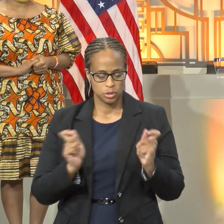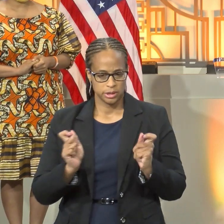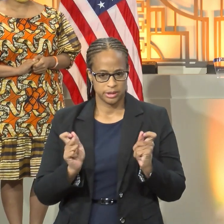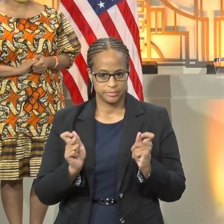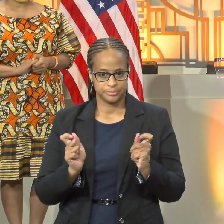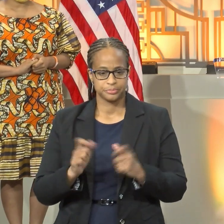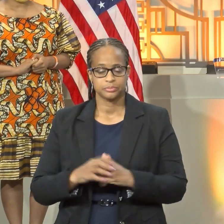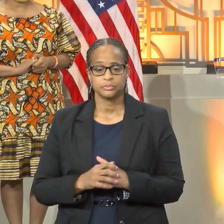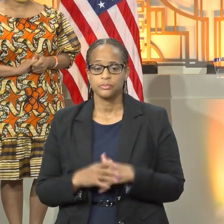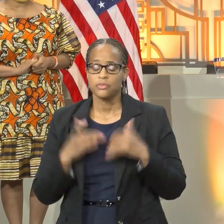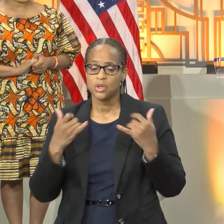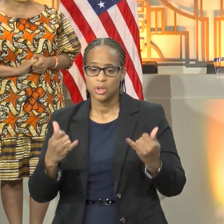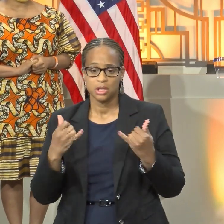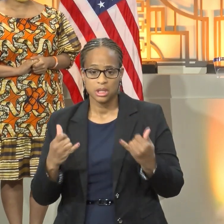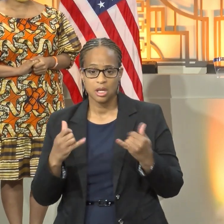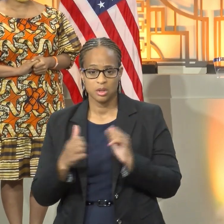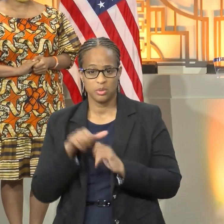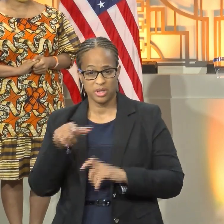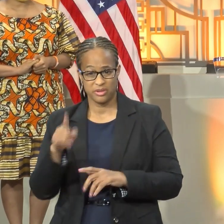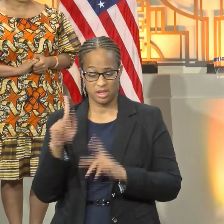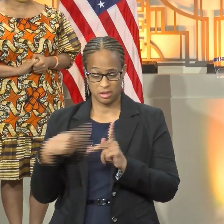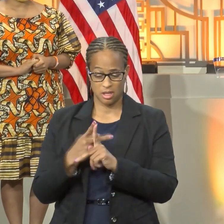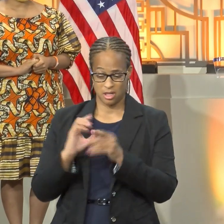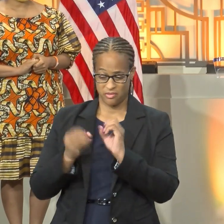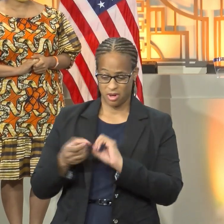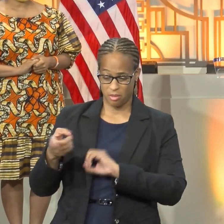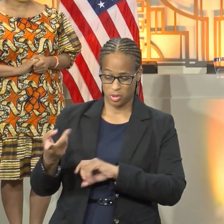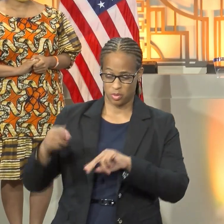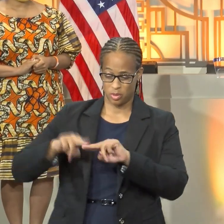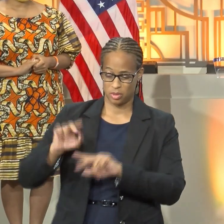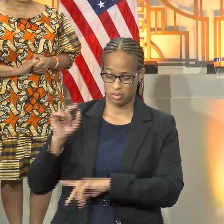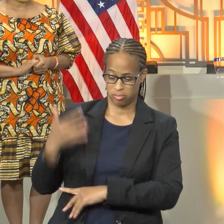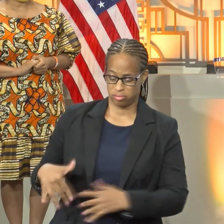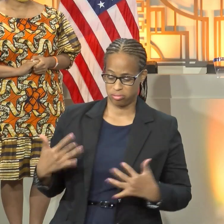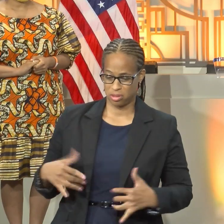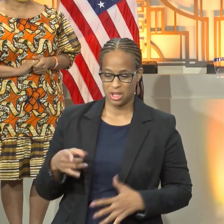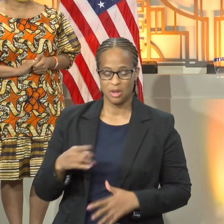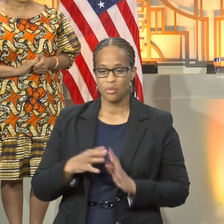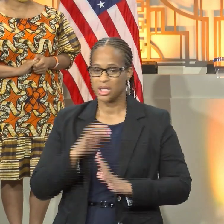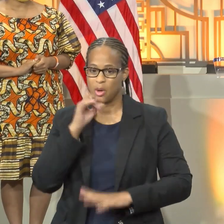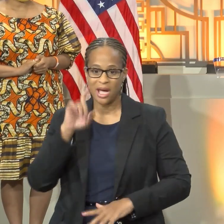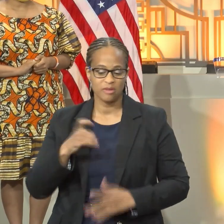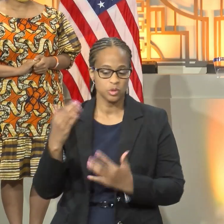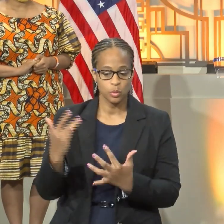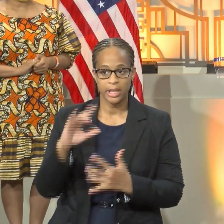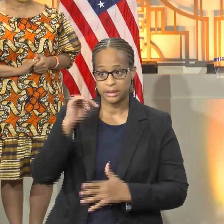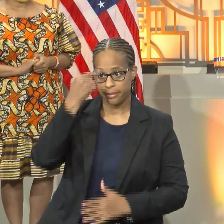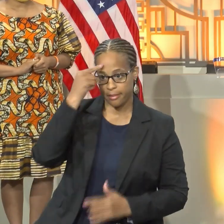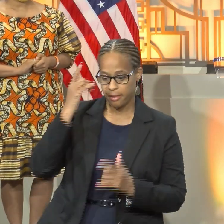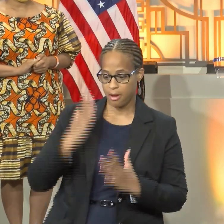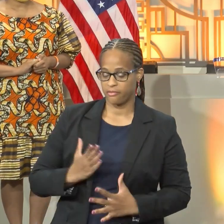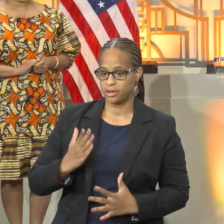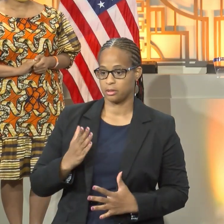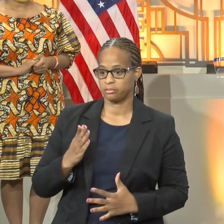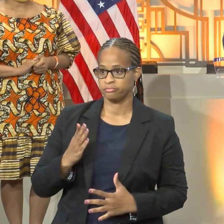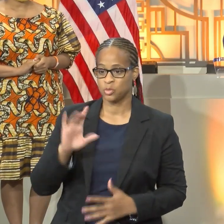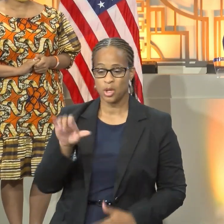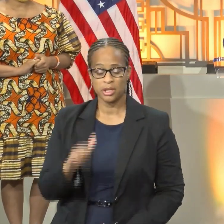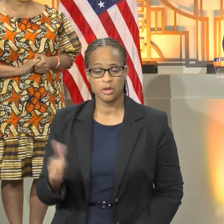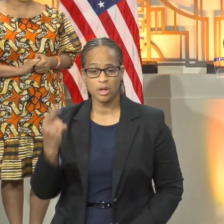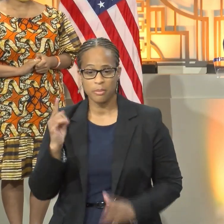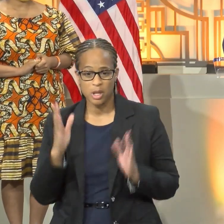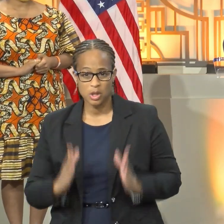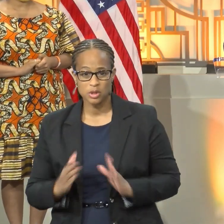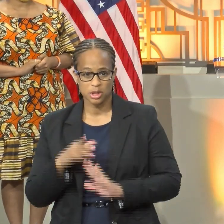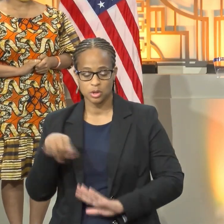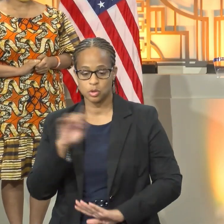frankly, at this point in time with these numbers, we shouldn't have to wait on the governor or anybody else to hit